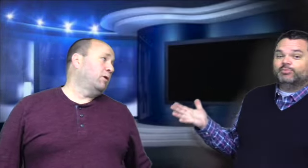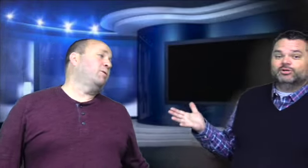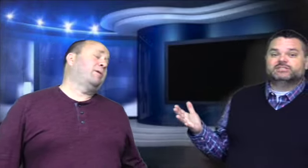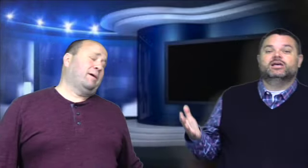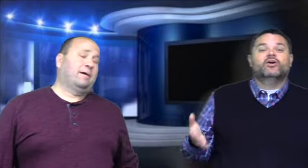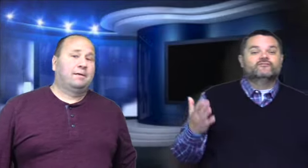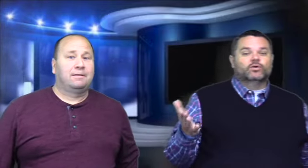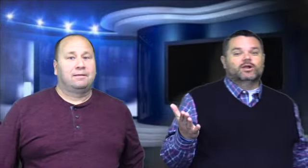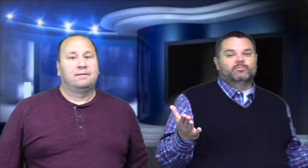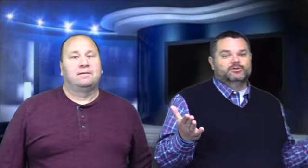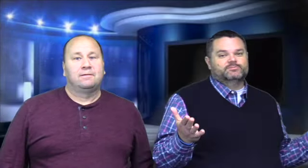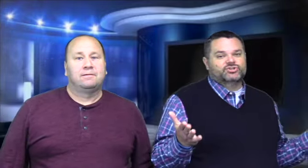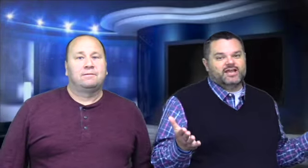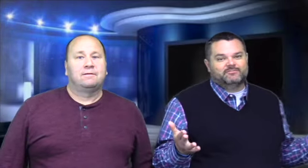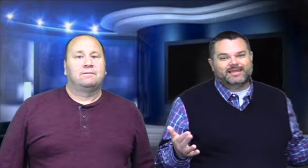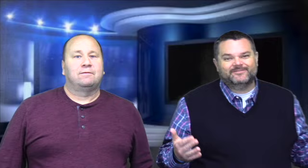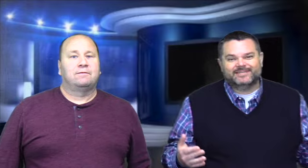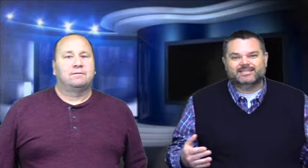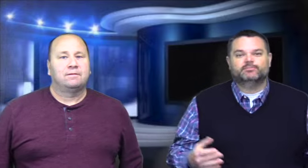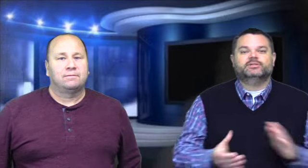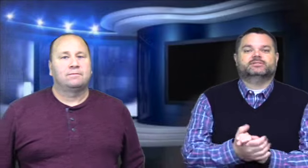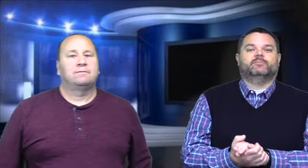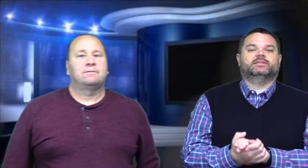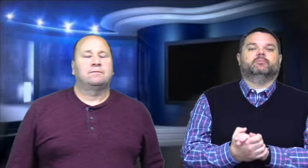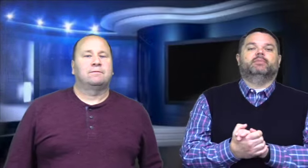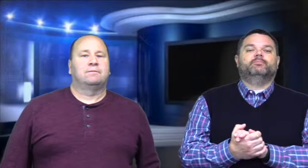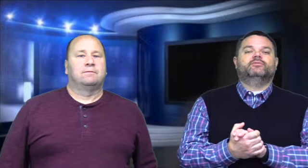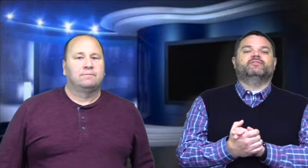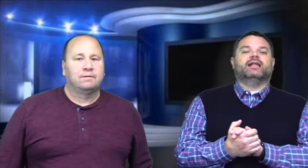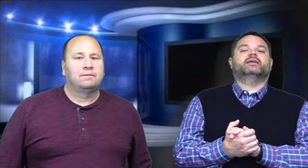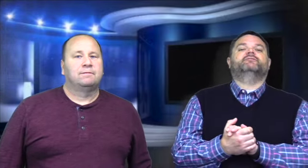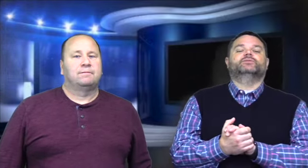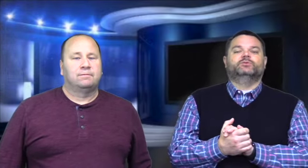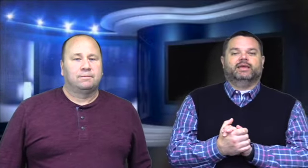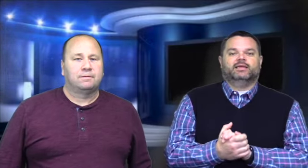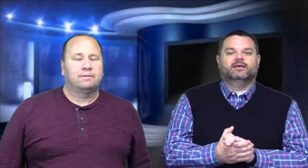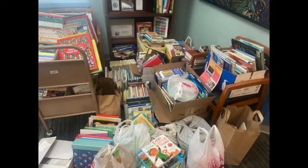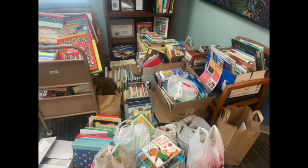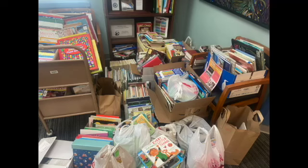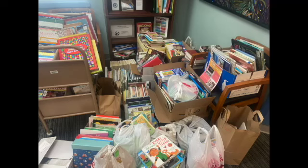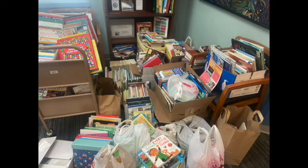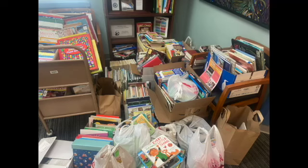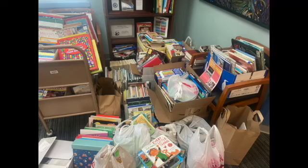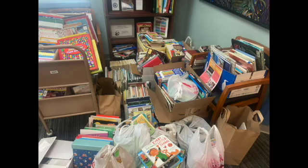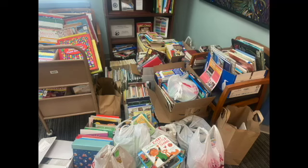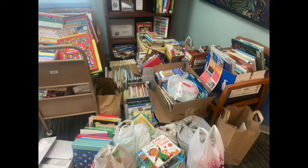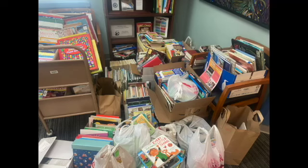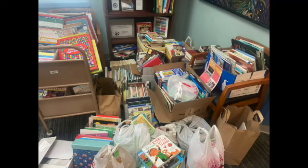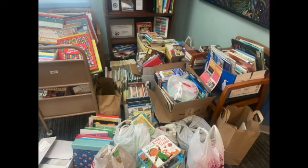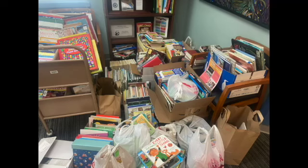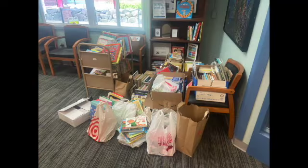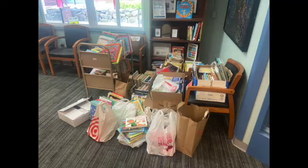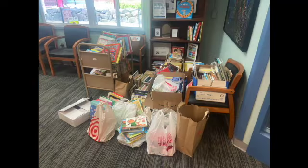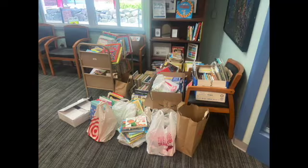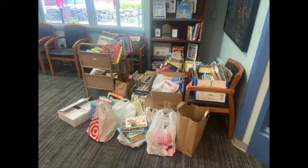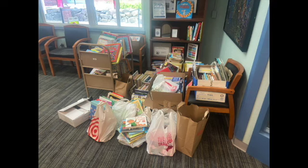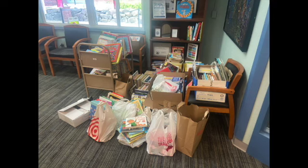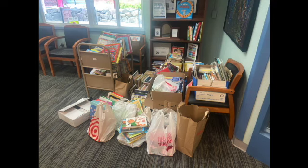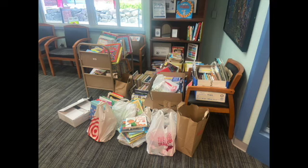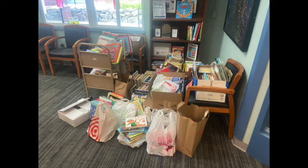books for our book drive benefiting the book stop at the Maple Valley Food Bank. Our Tigers donated several hundred